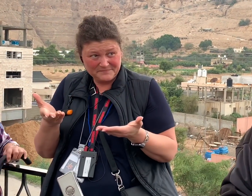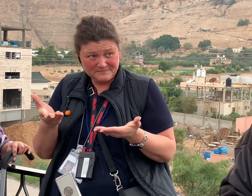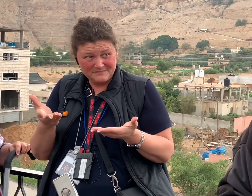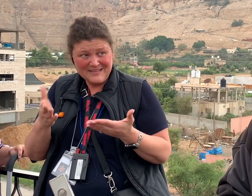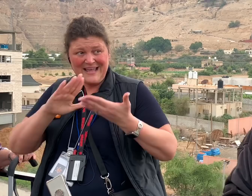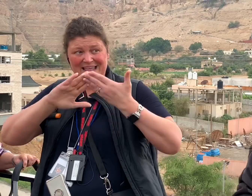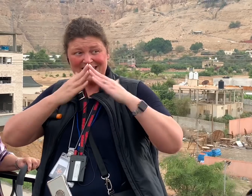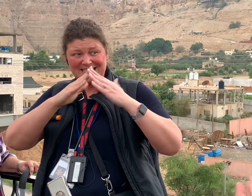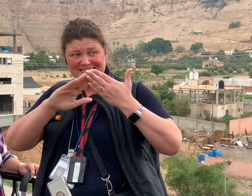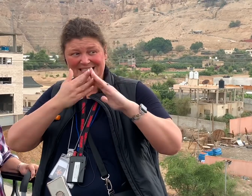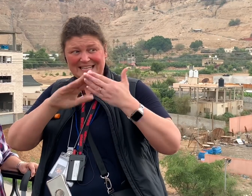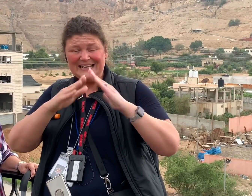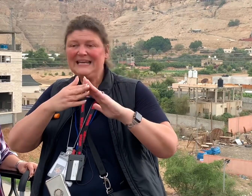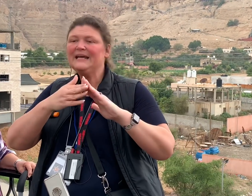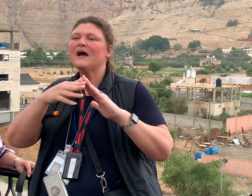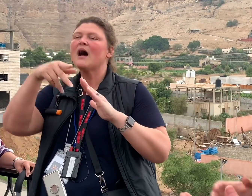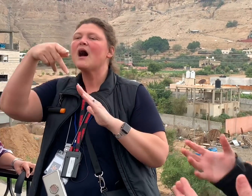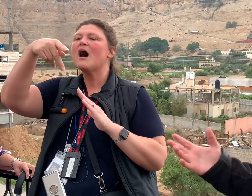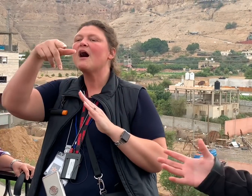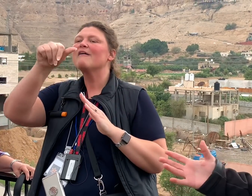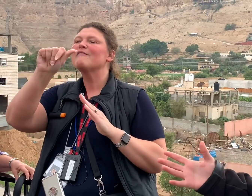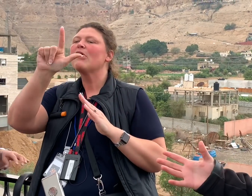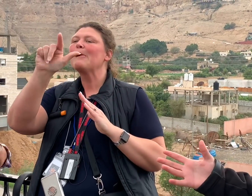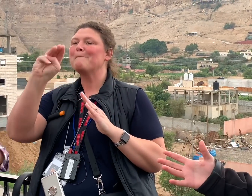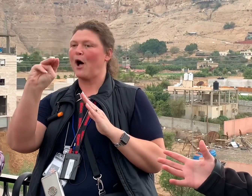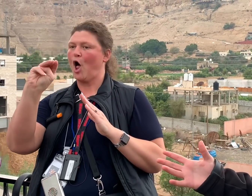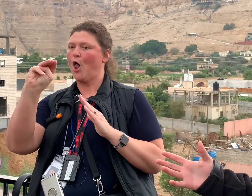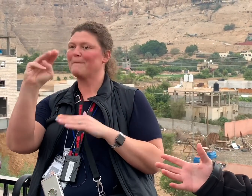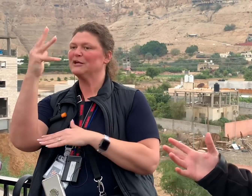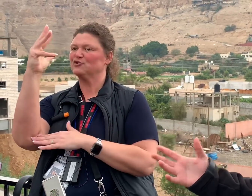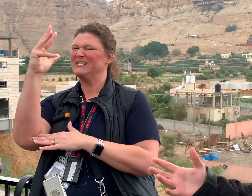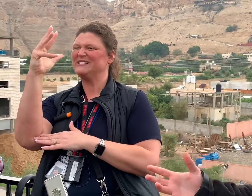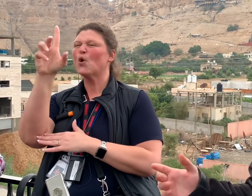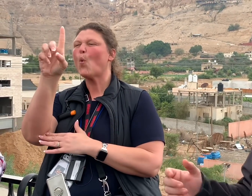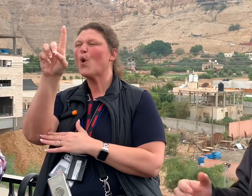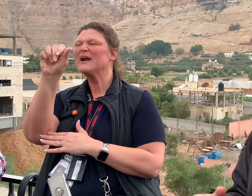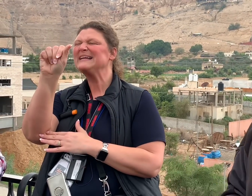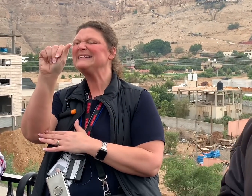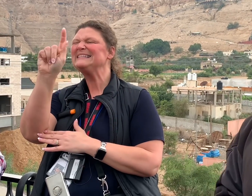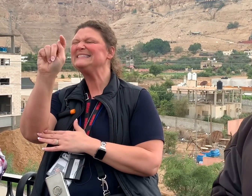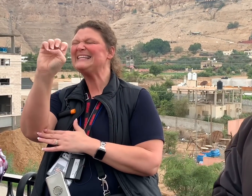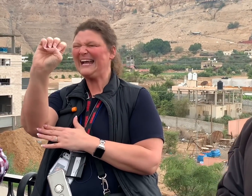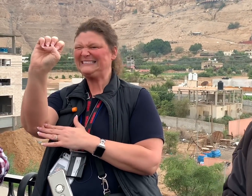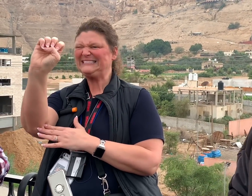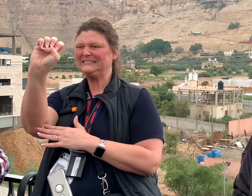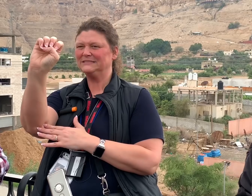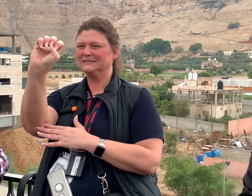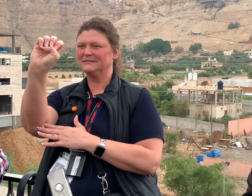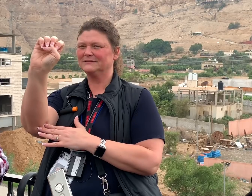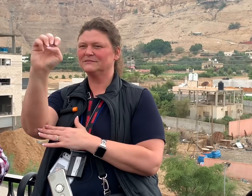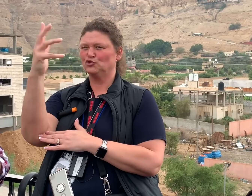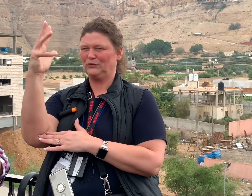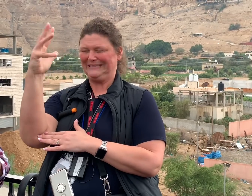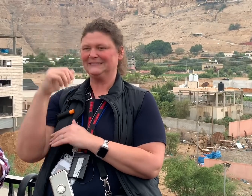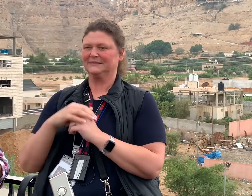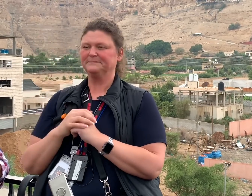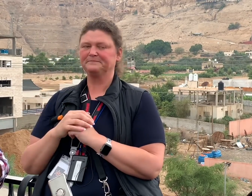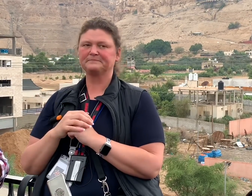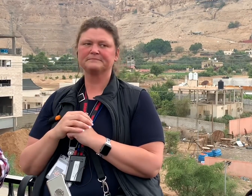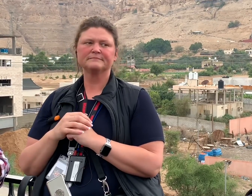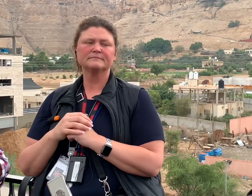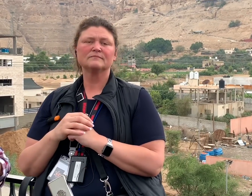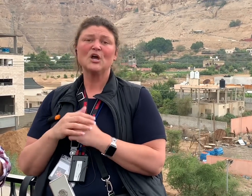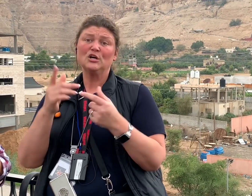city of palm trees or date palms. In Hebrew, Ir Hatmarim. So